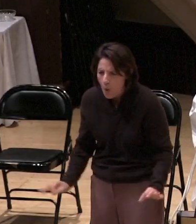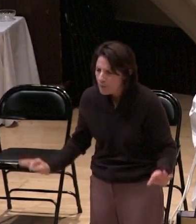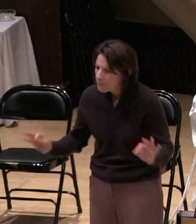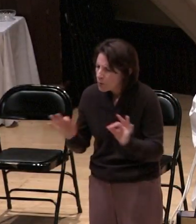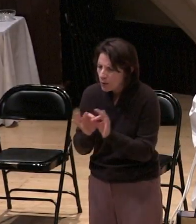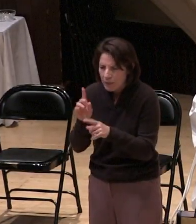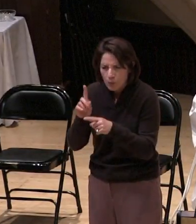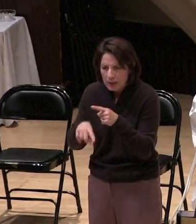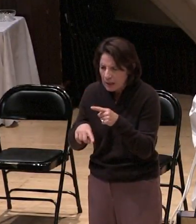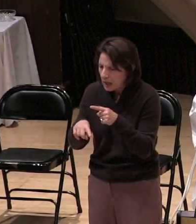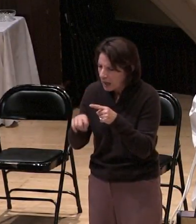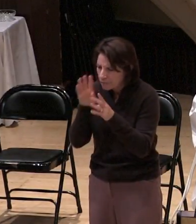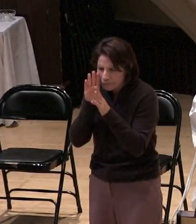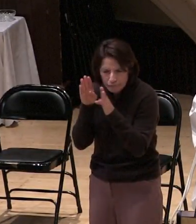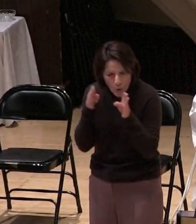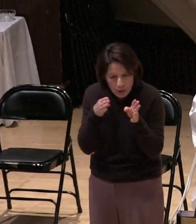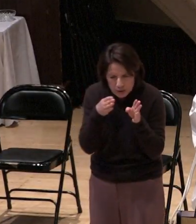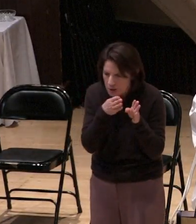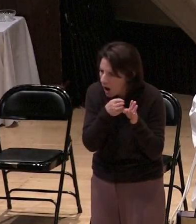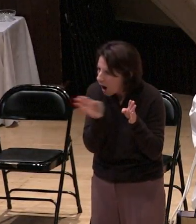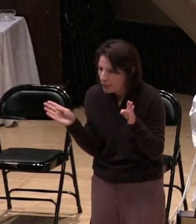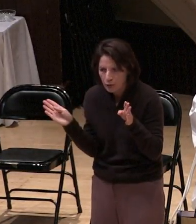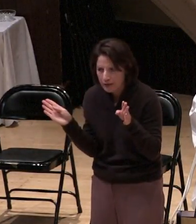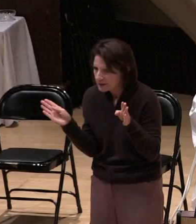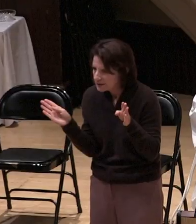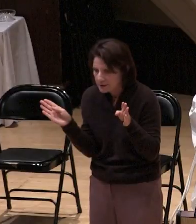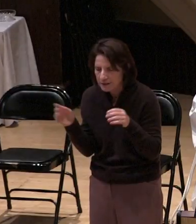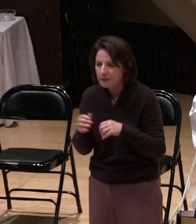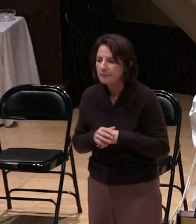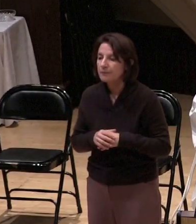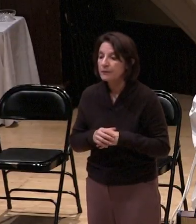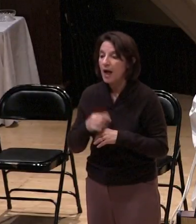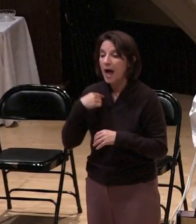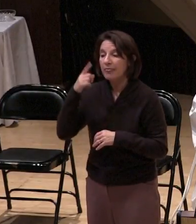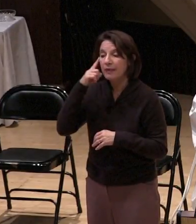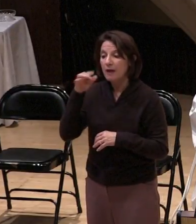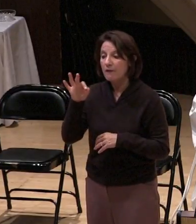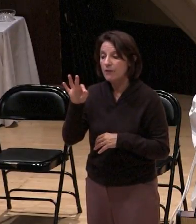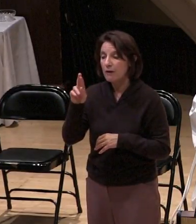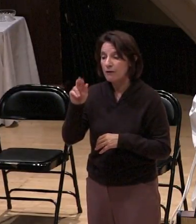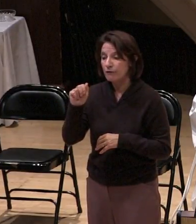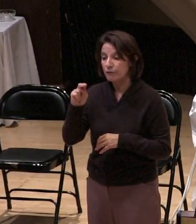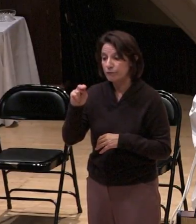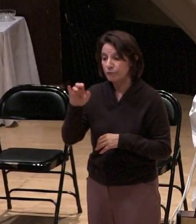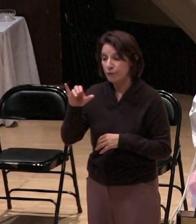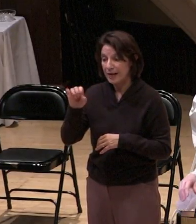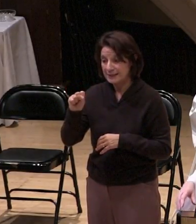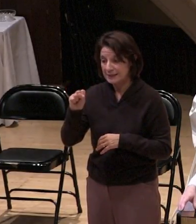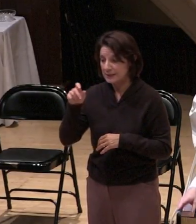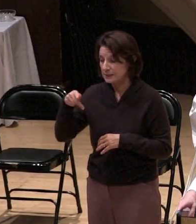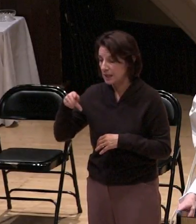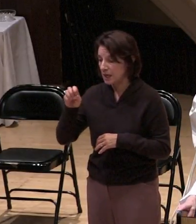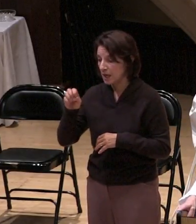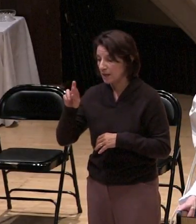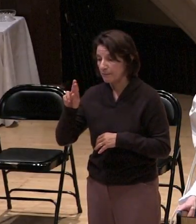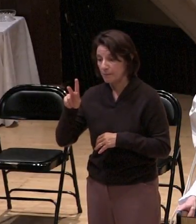else. I think of a famous woman, Frances Perkins. Frances, when she was 31 years